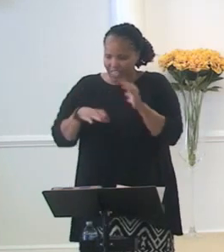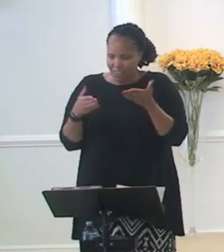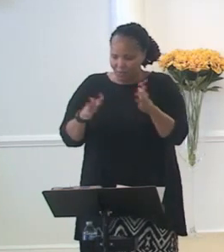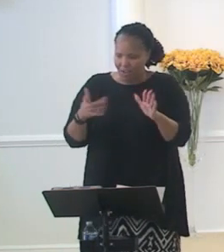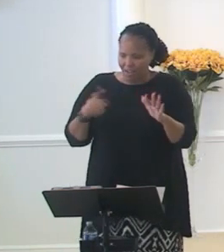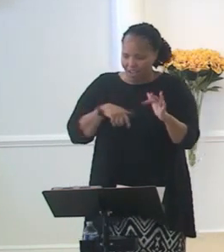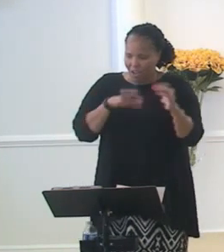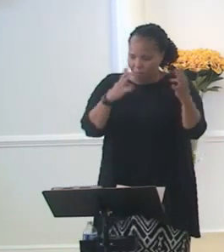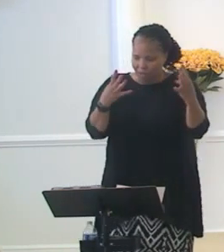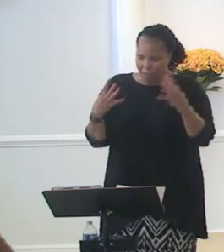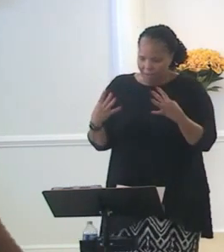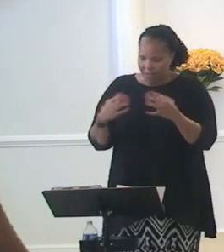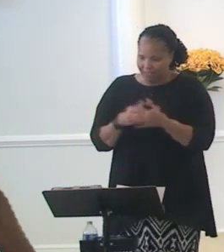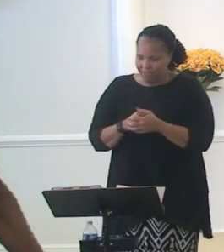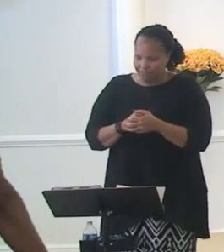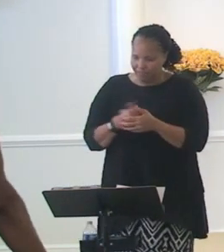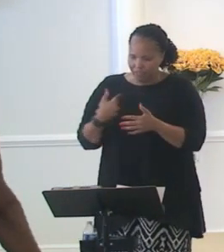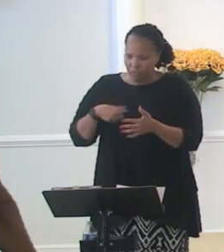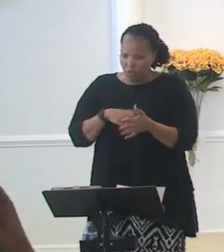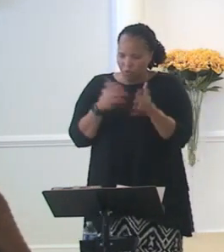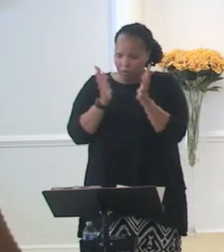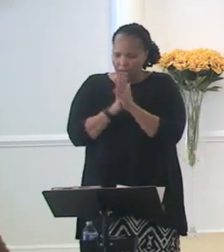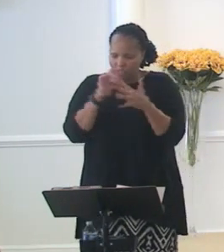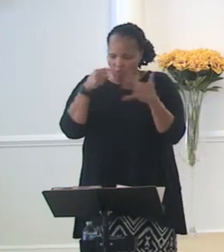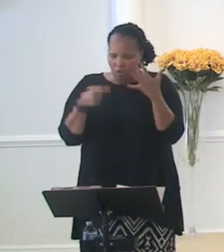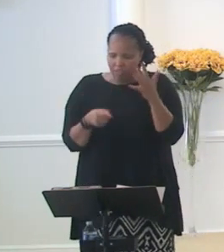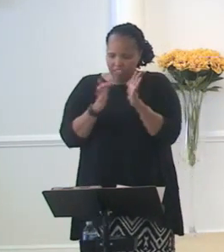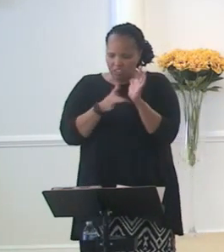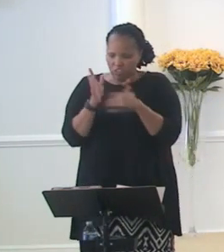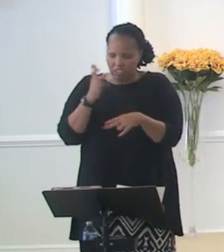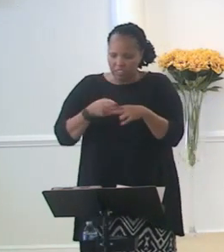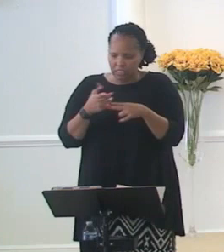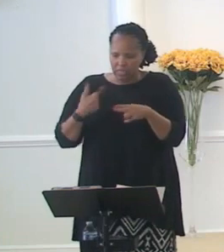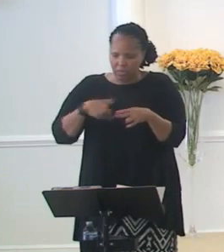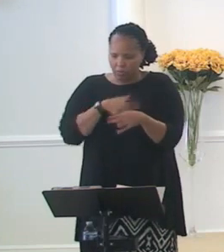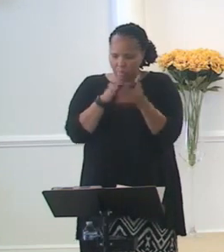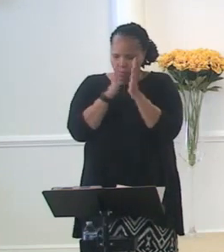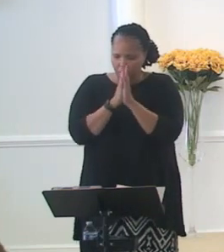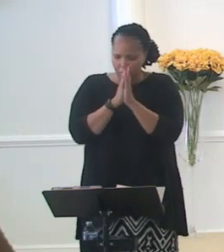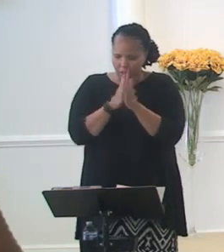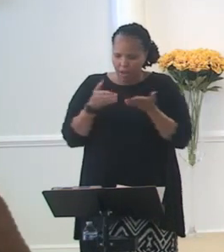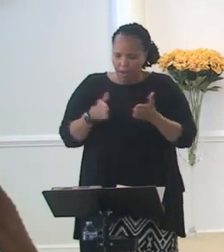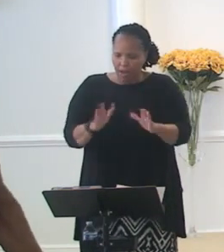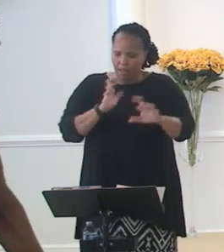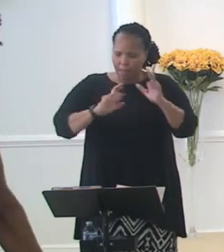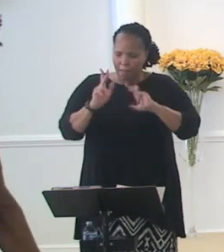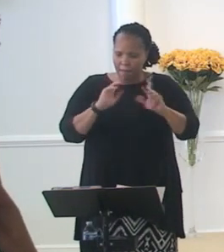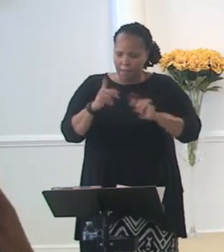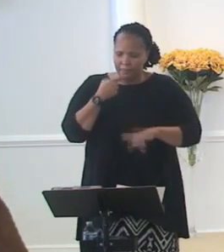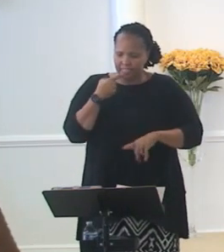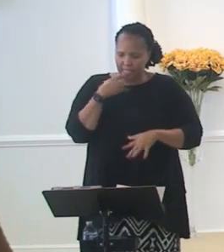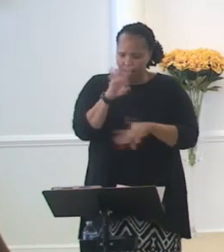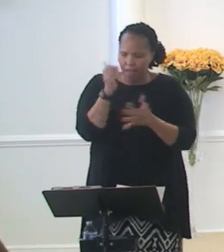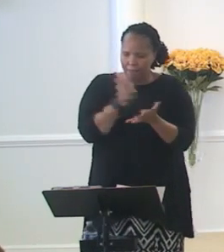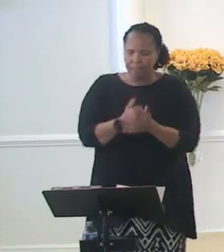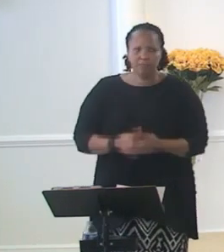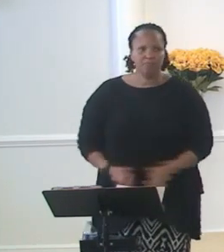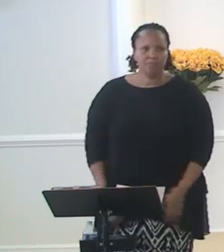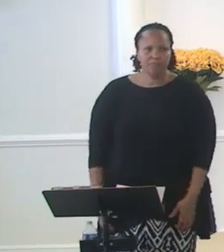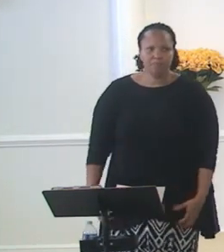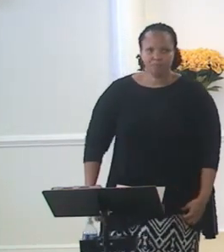in. We ask all this in Jesus' name we pray. Let everyone say